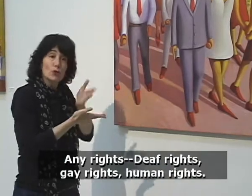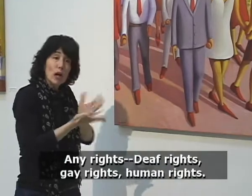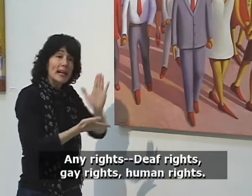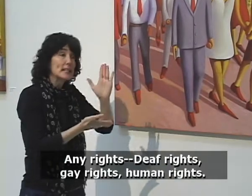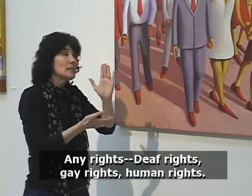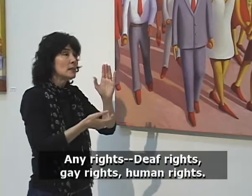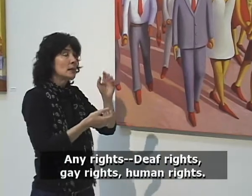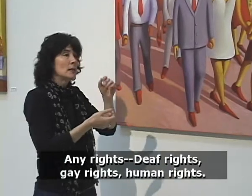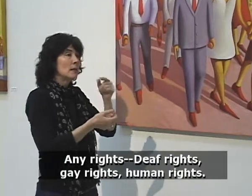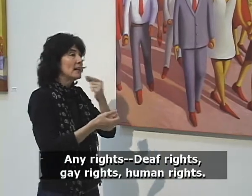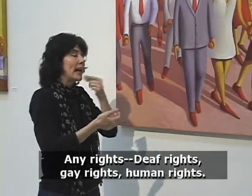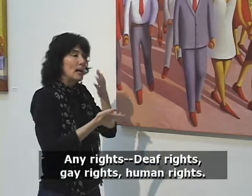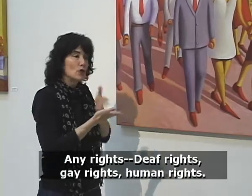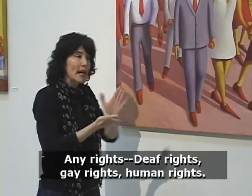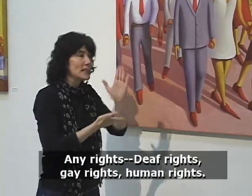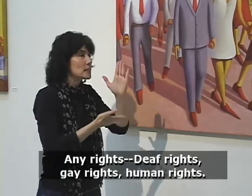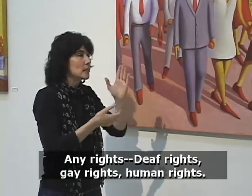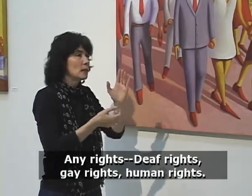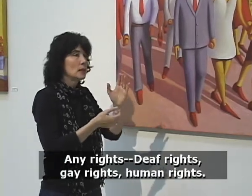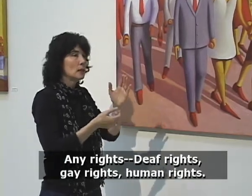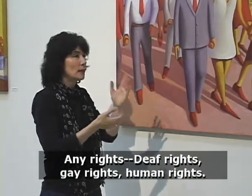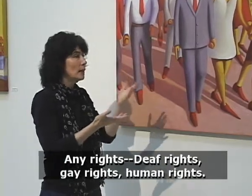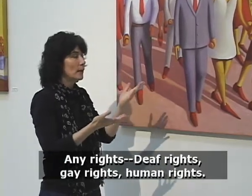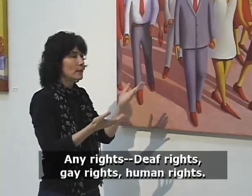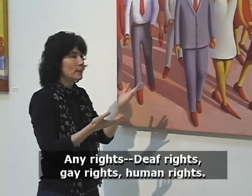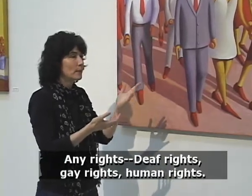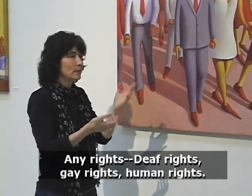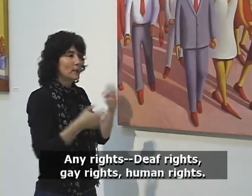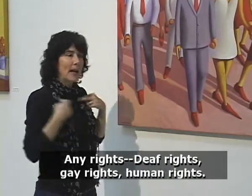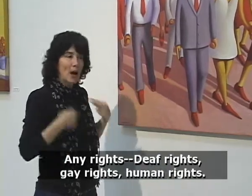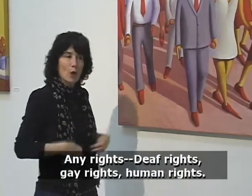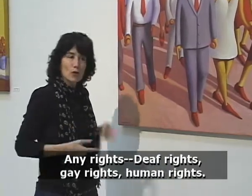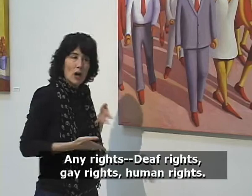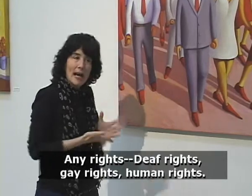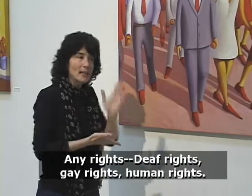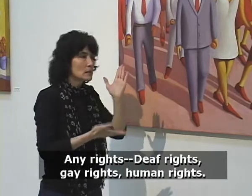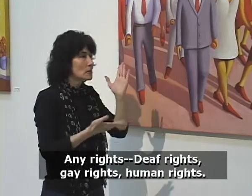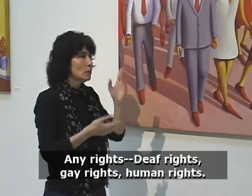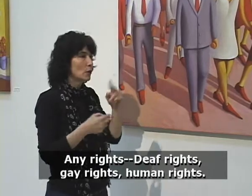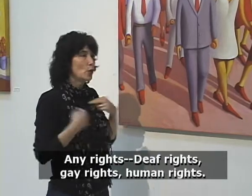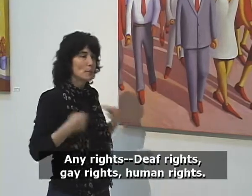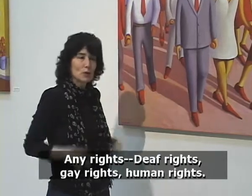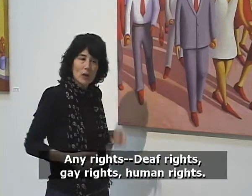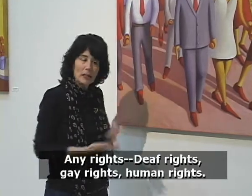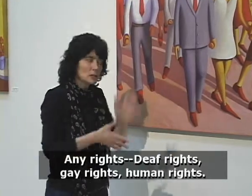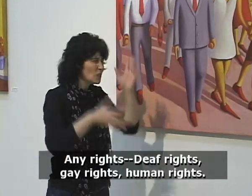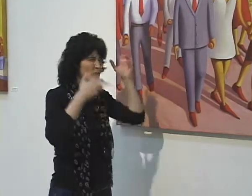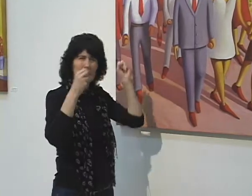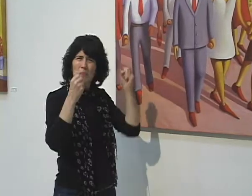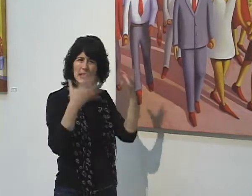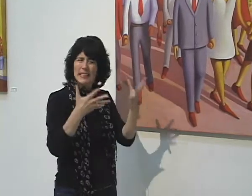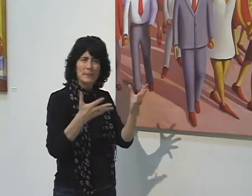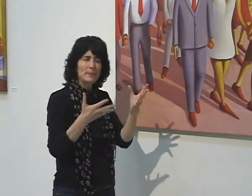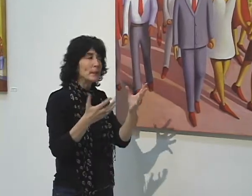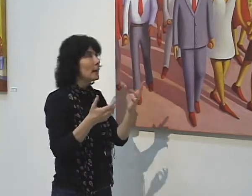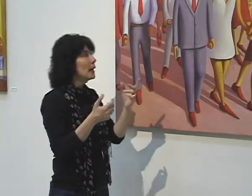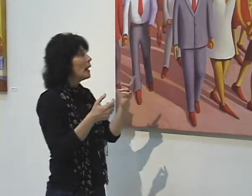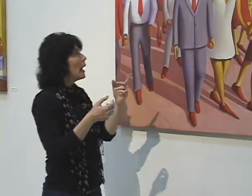Deaf rights, gay rights, human rights.